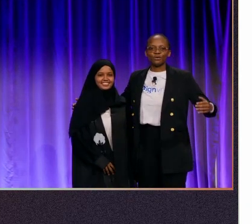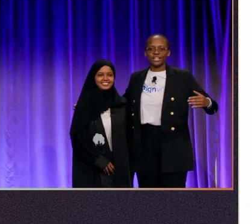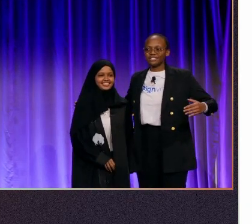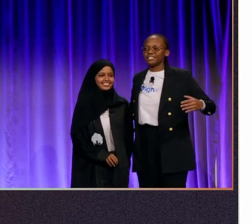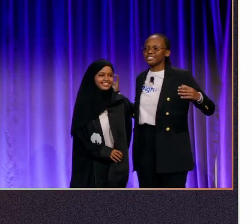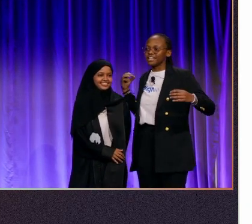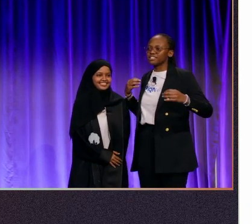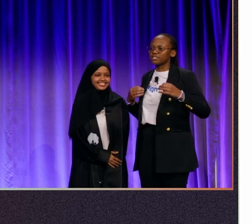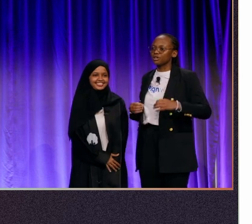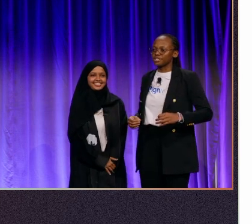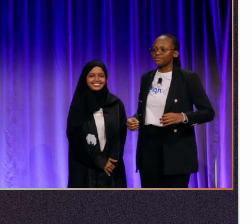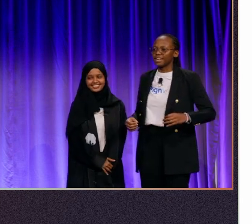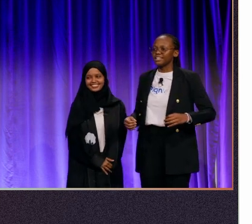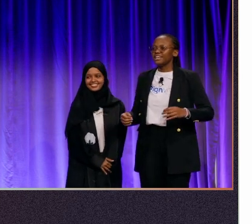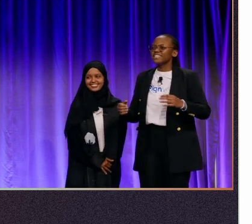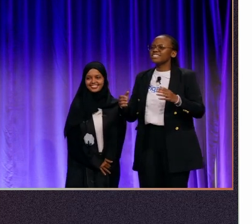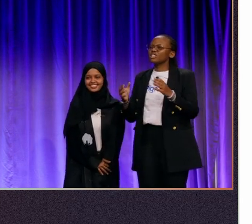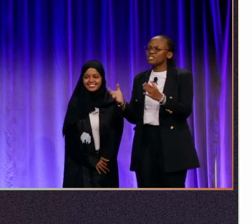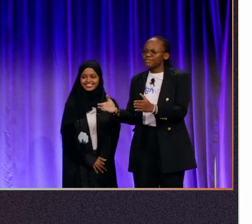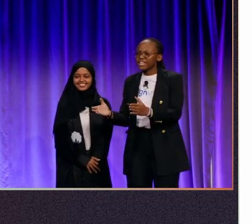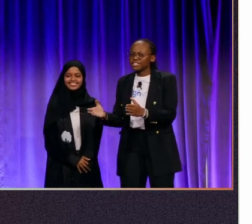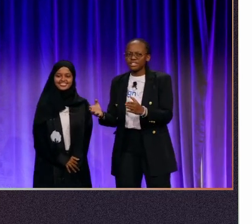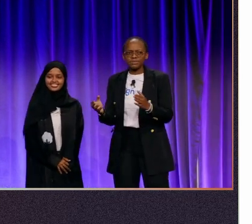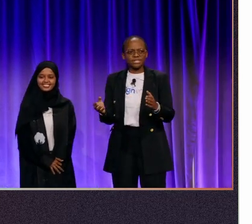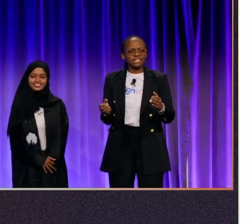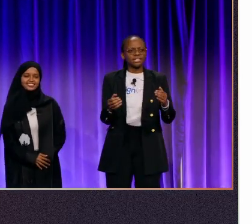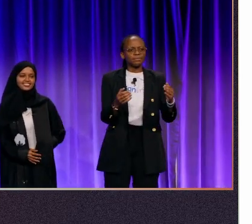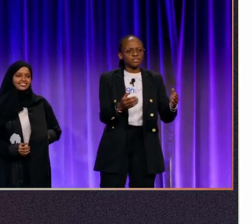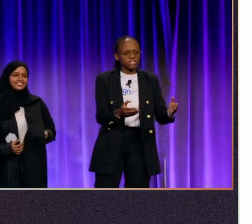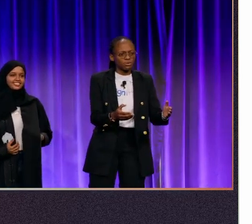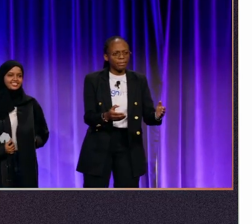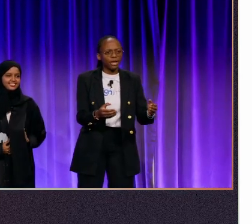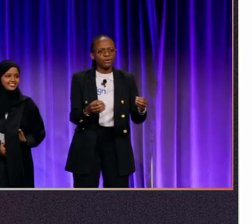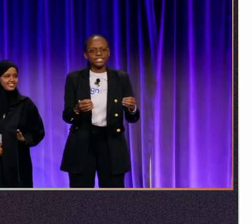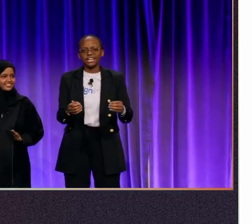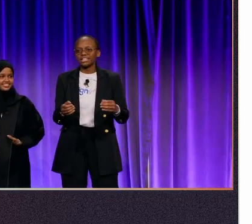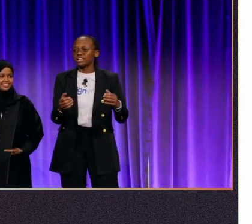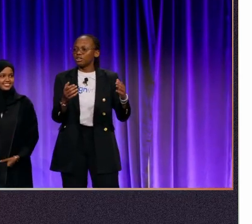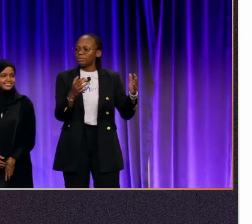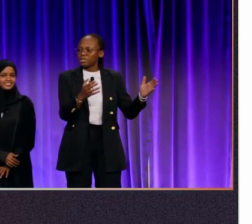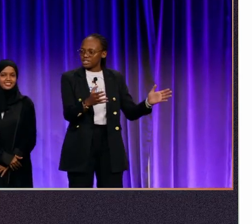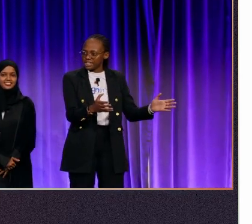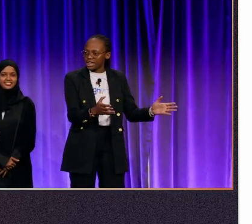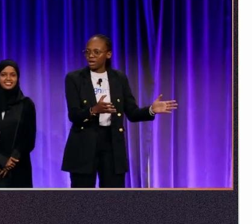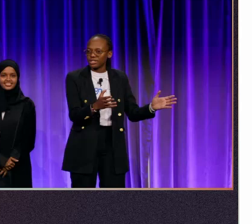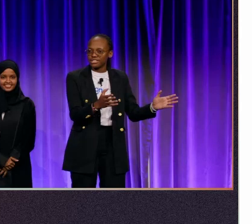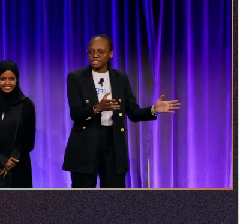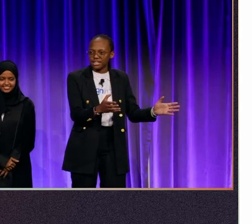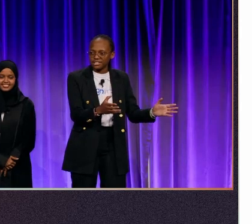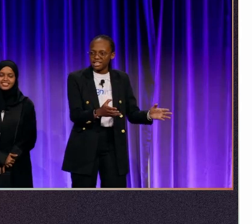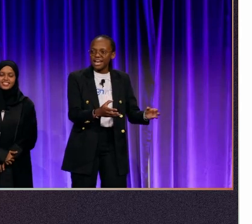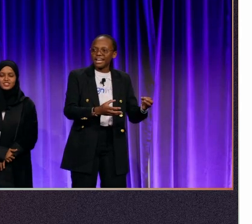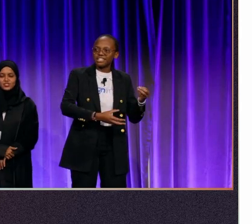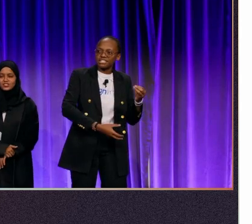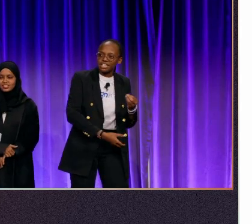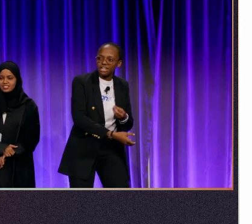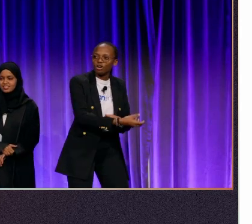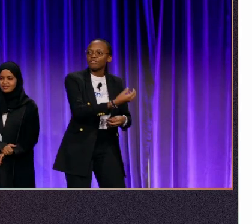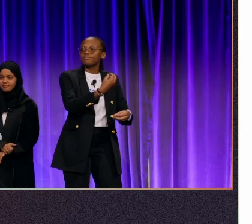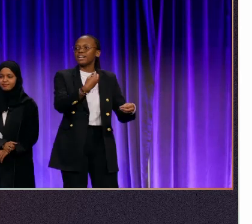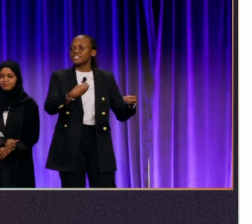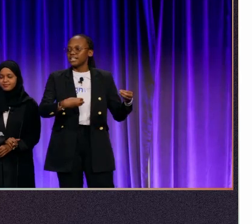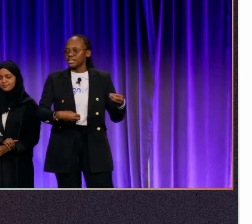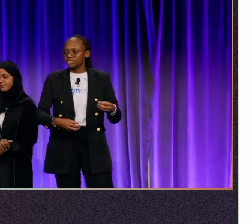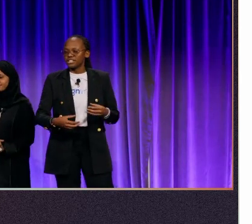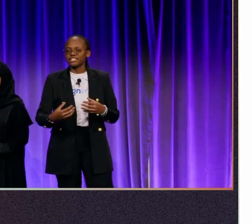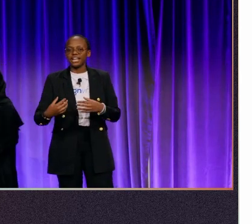And so once the text is glossified, glossification is basically the process whereby we take the normal written language syntax and it is then